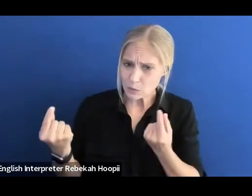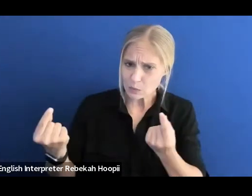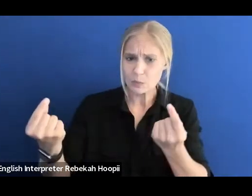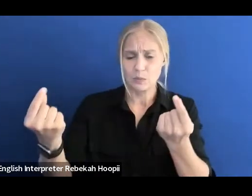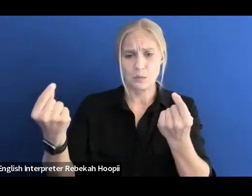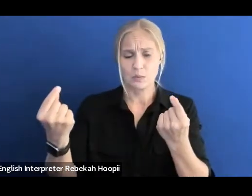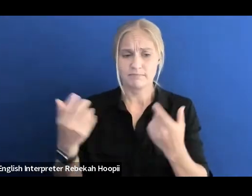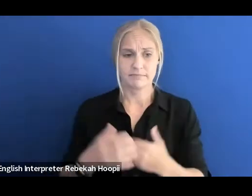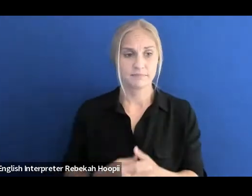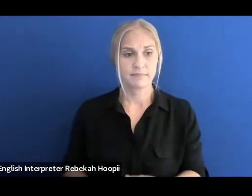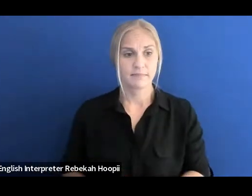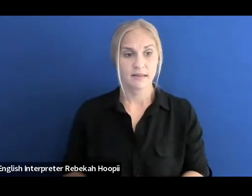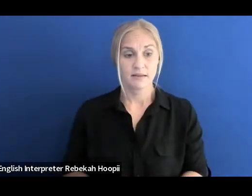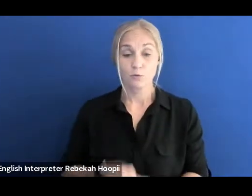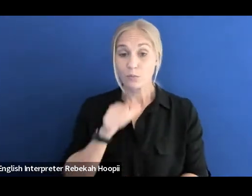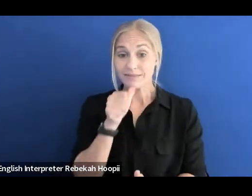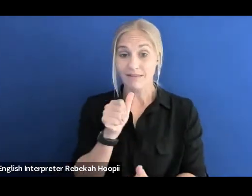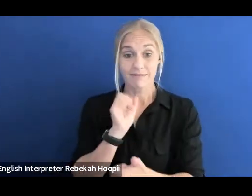So